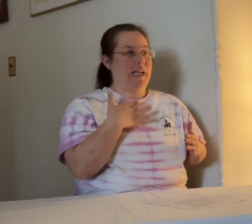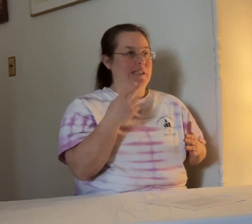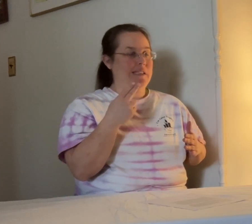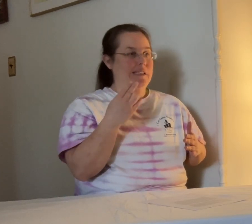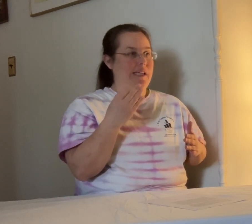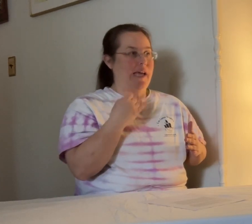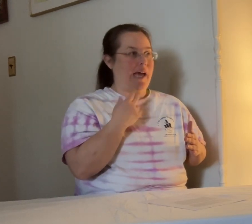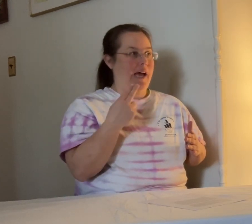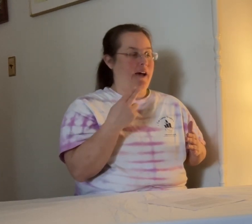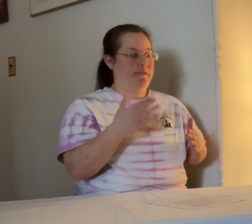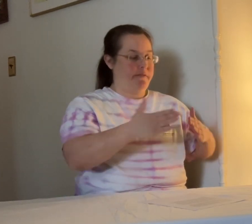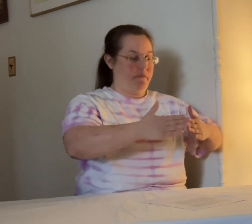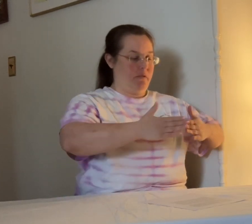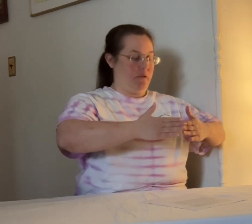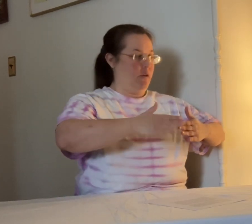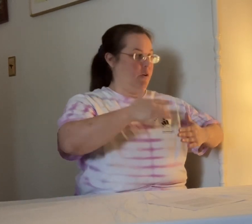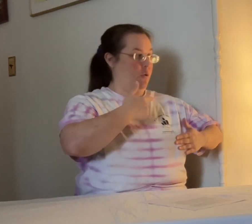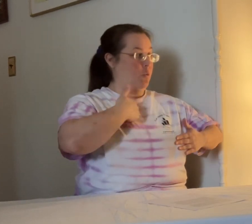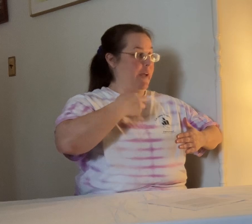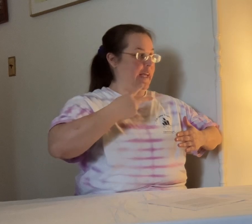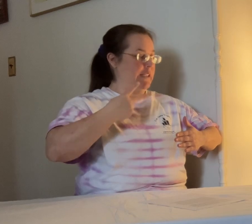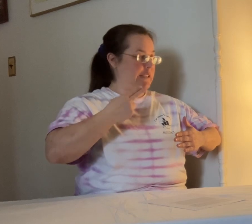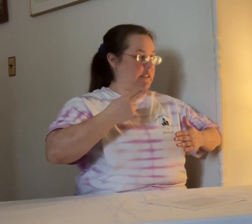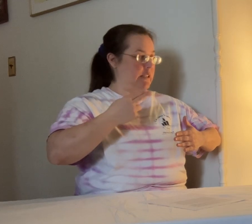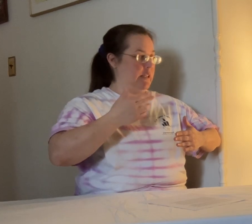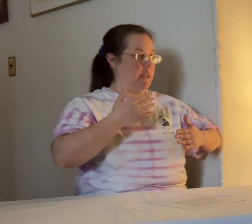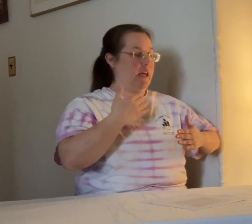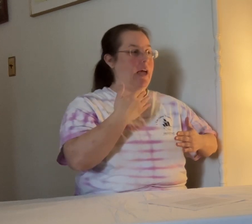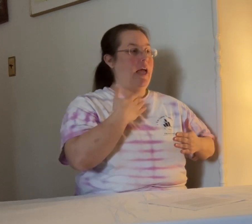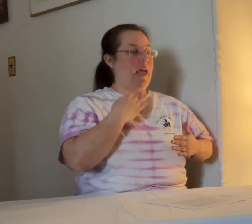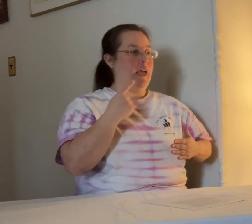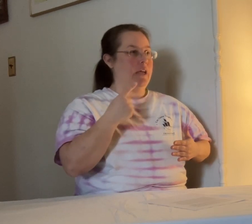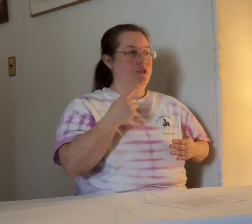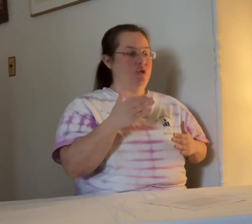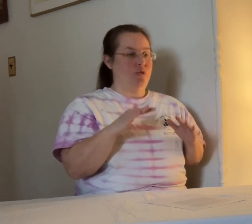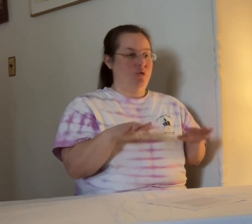airplanes have wings? Yeah. And